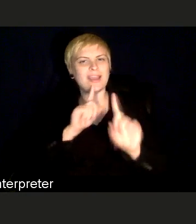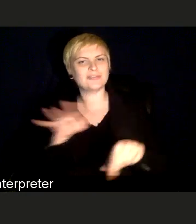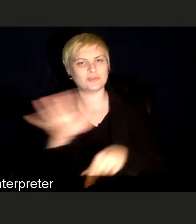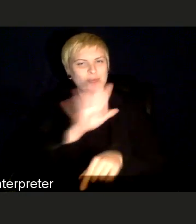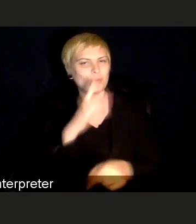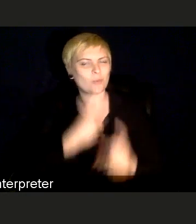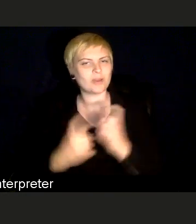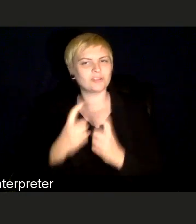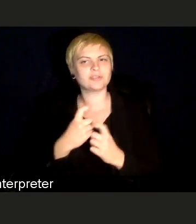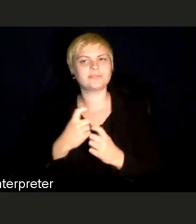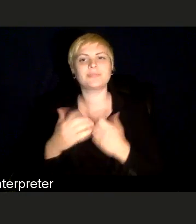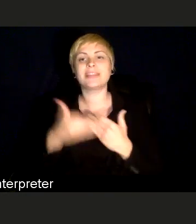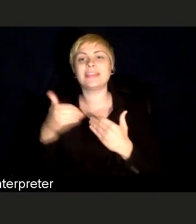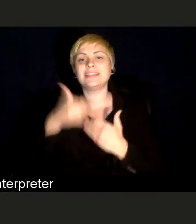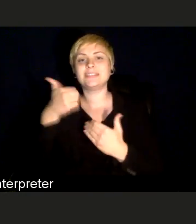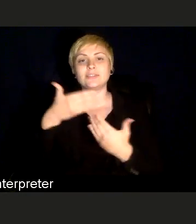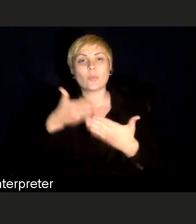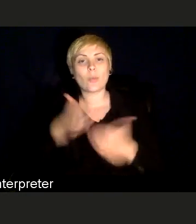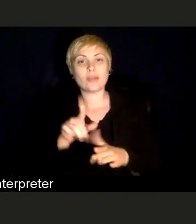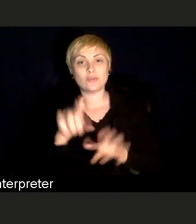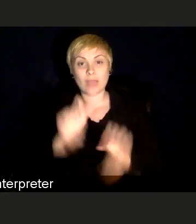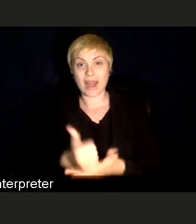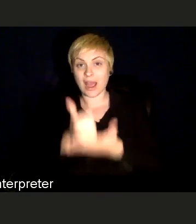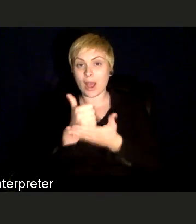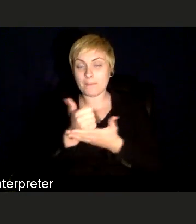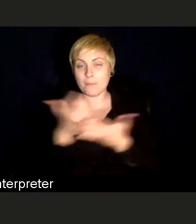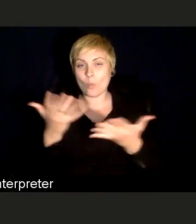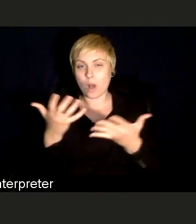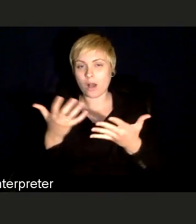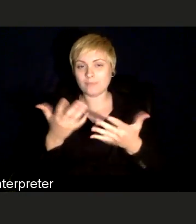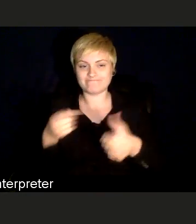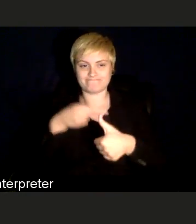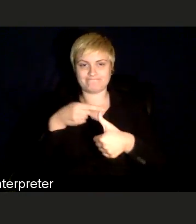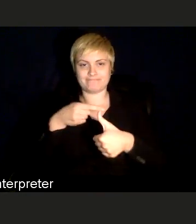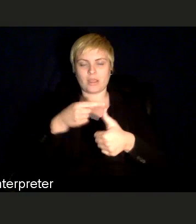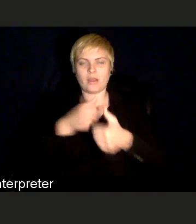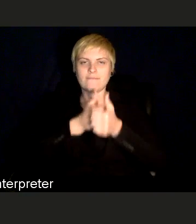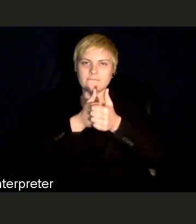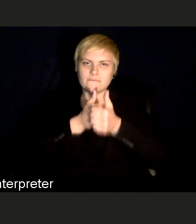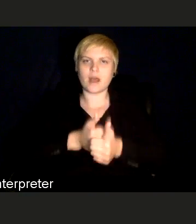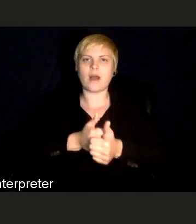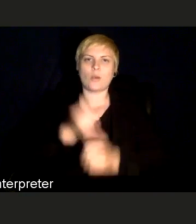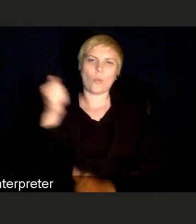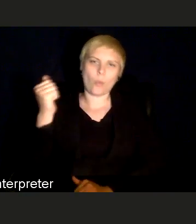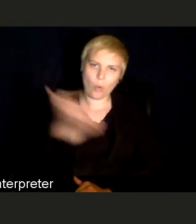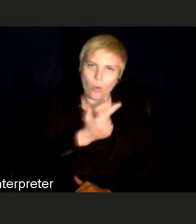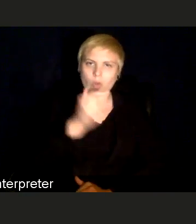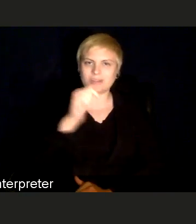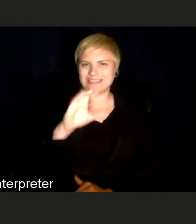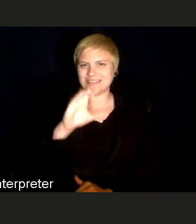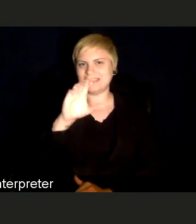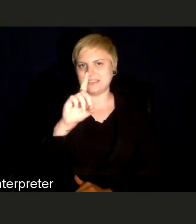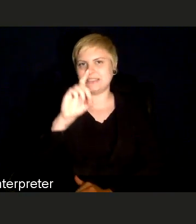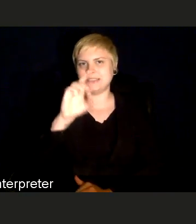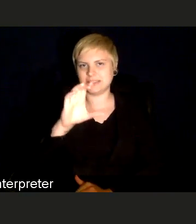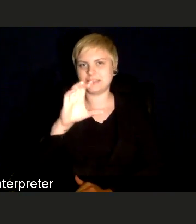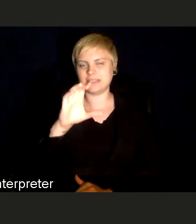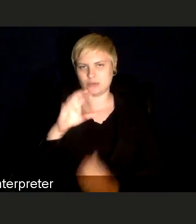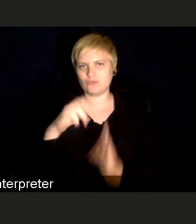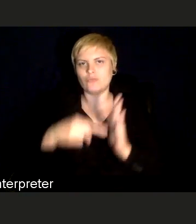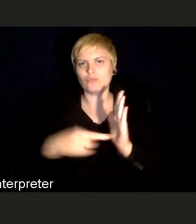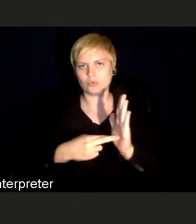that you can help us, number one, is to follow all of the CDC guidelines and the